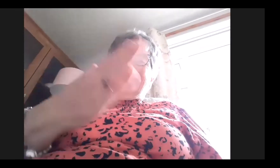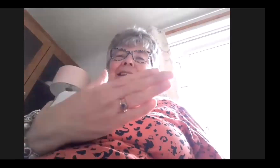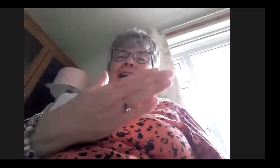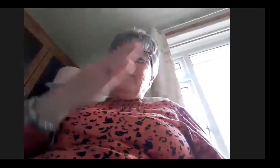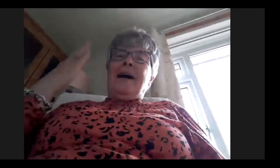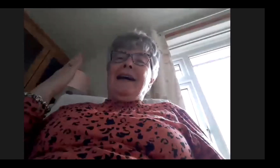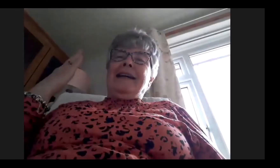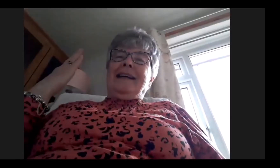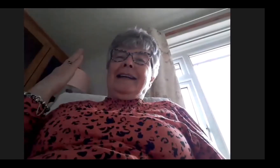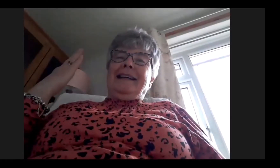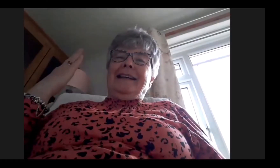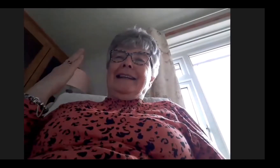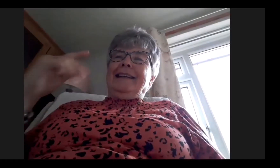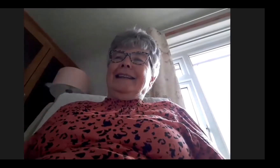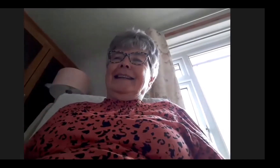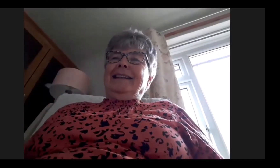That way.